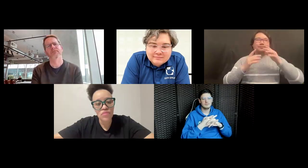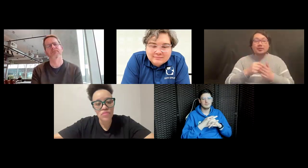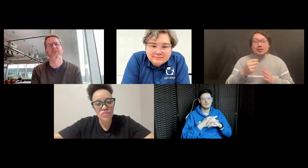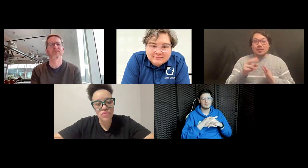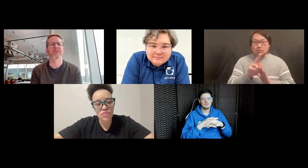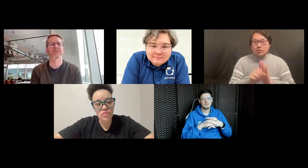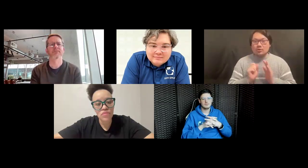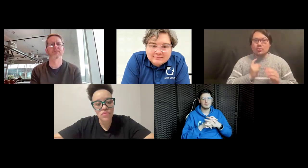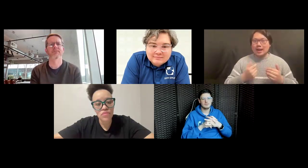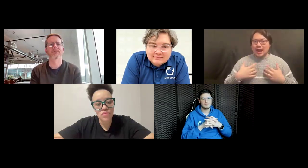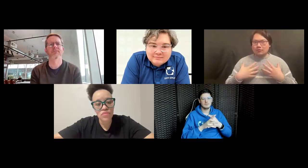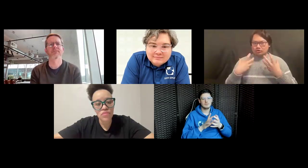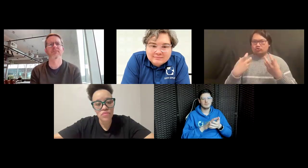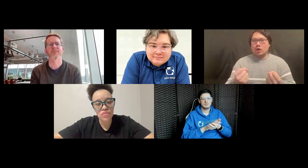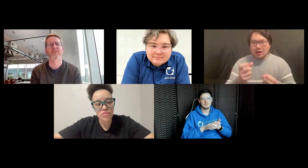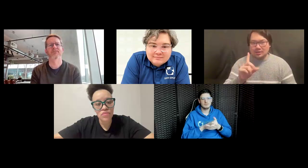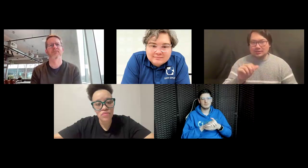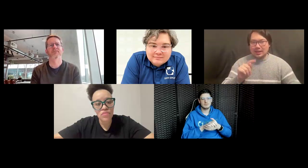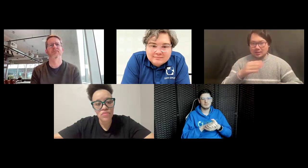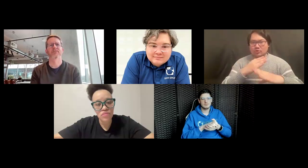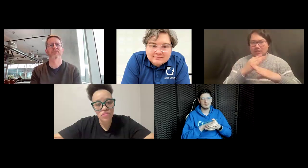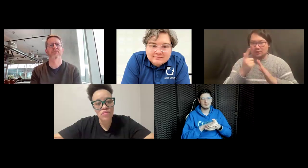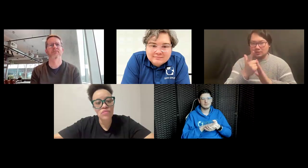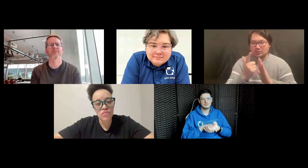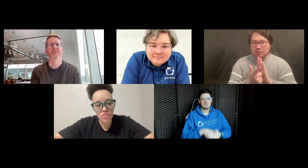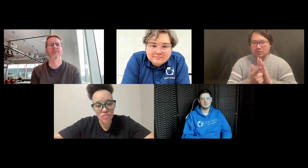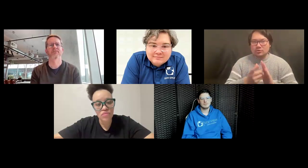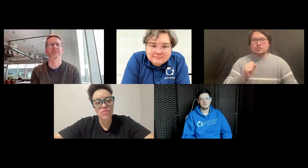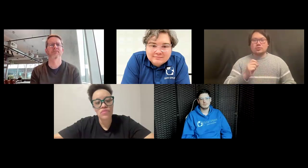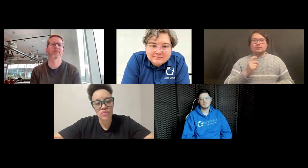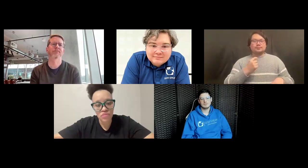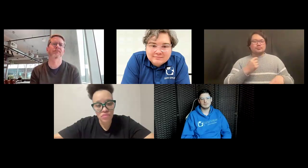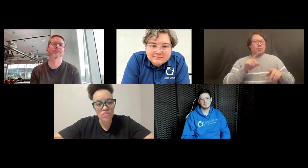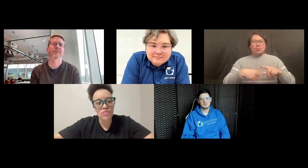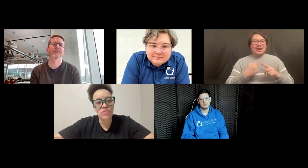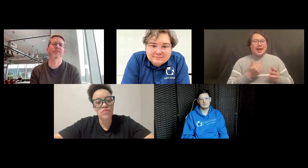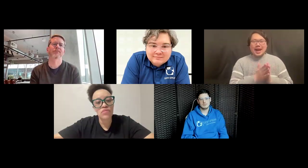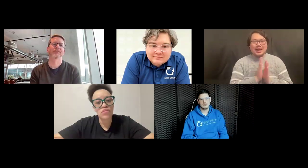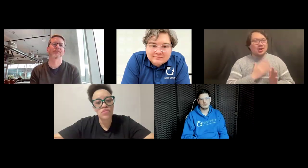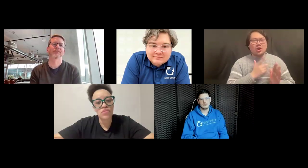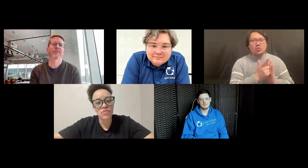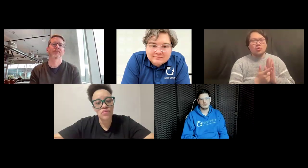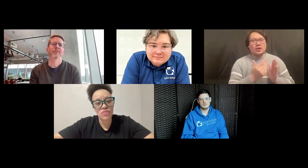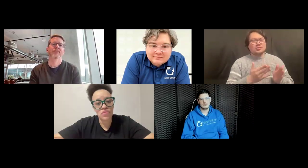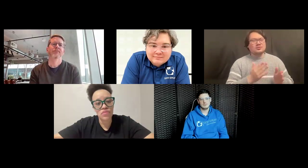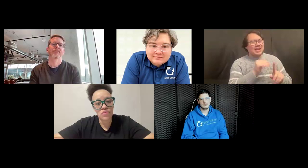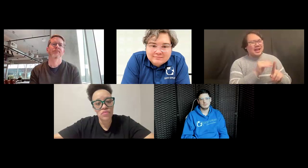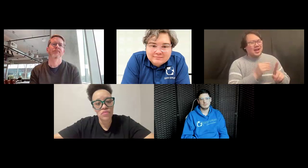And some people see that as lucky and some people see it as not lucky. But we do here in the US have strong data protection